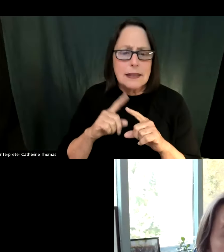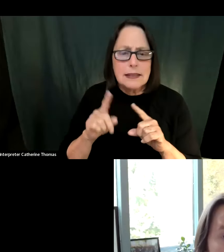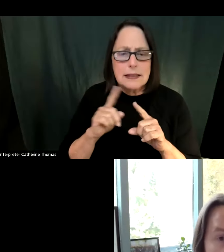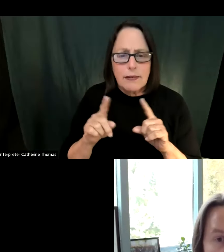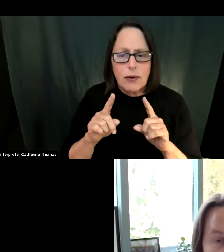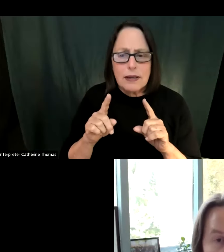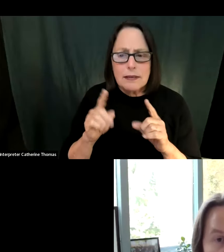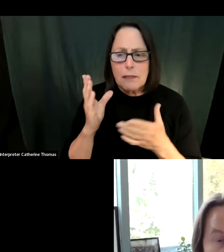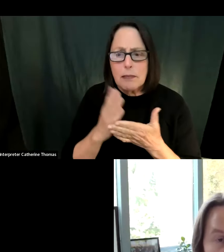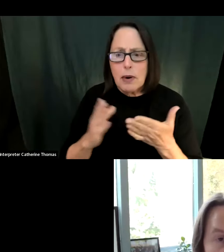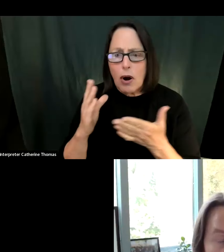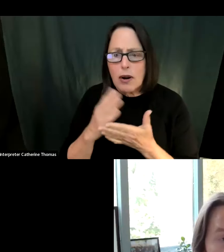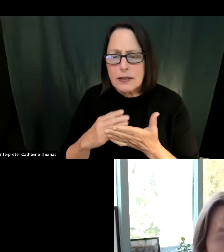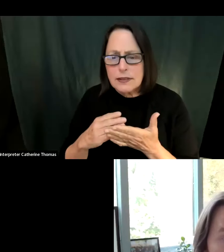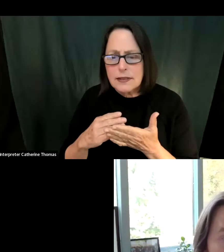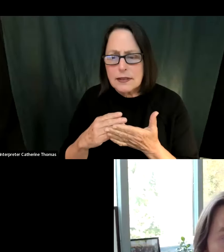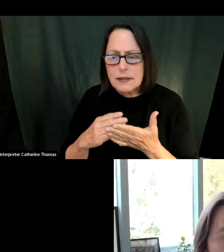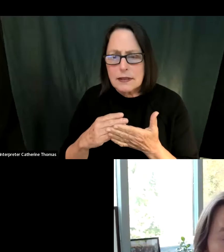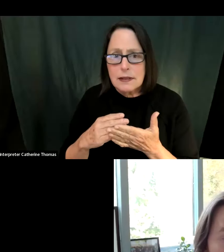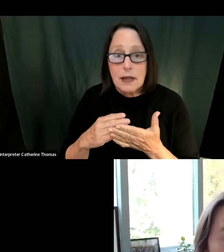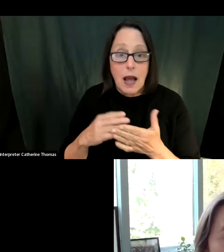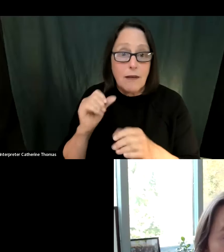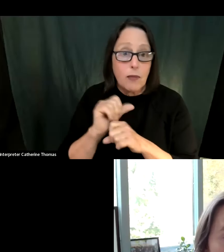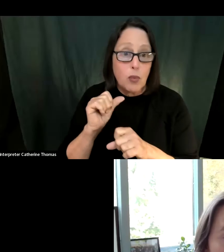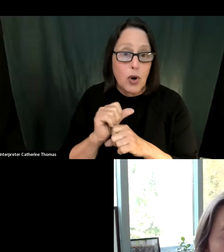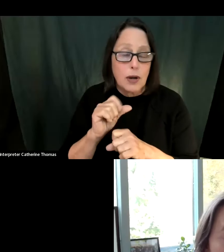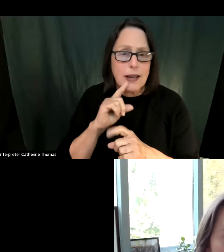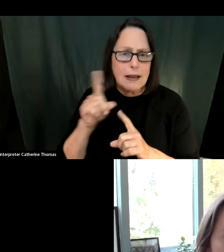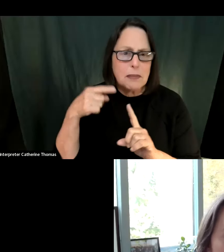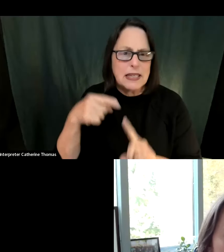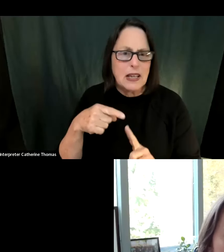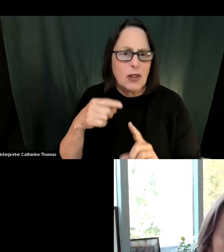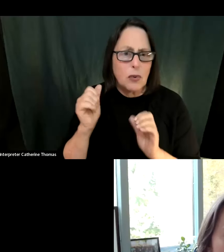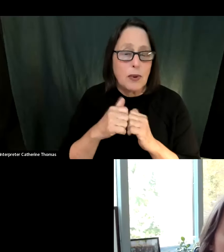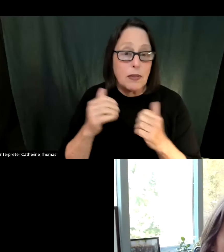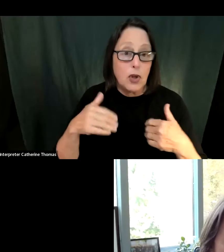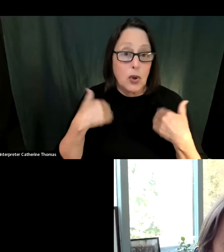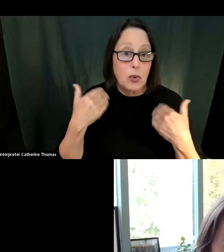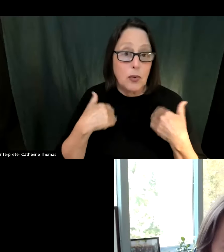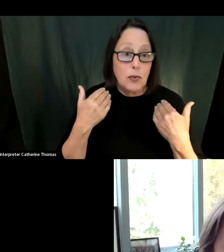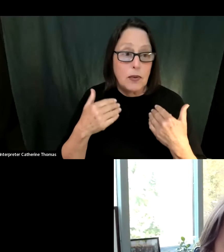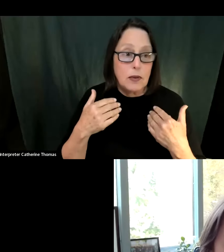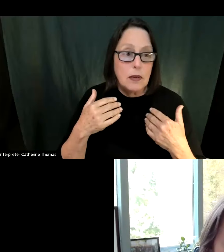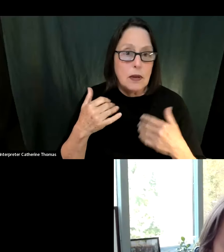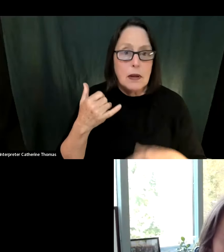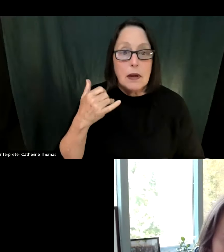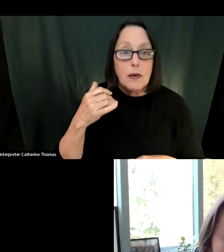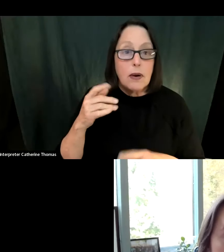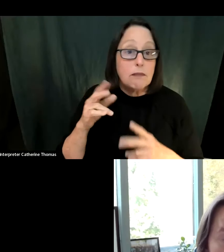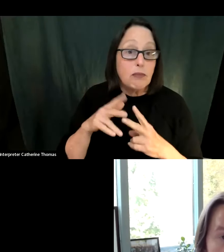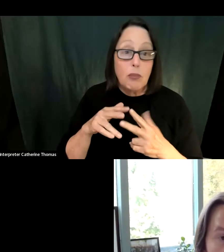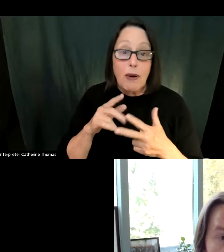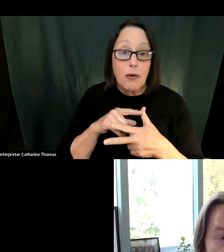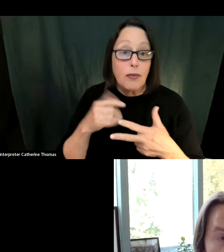different pieces of working particularly with youth, callers, texters, or